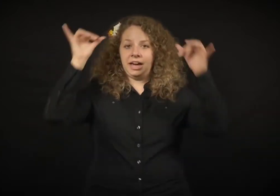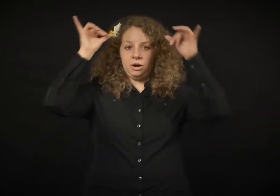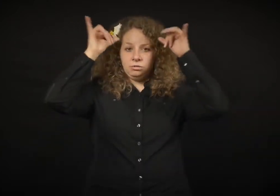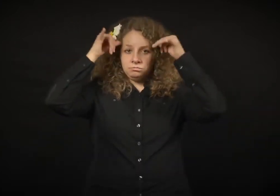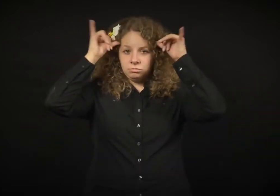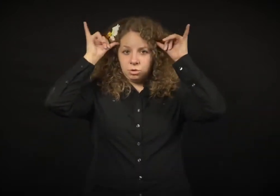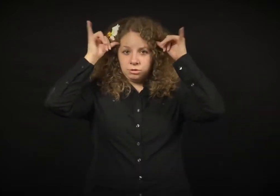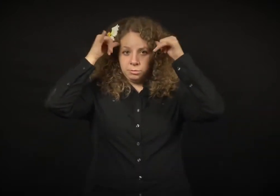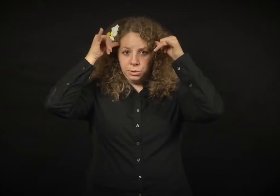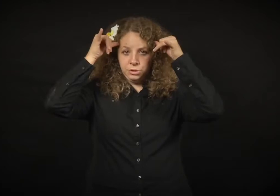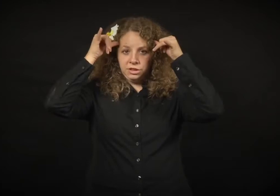Cow or bull,